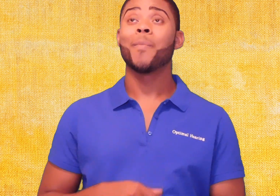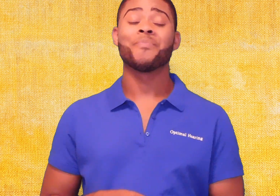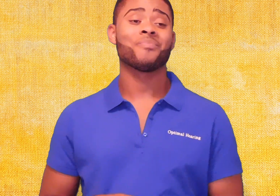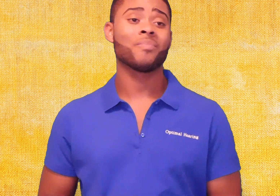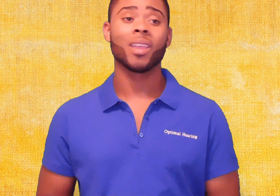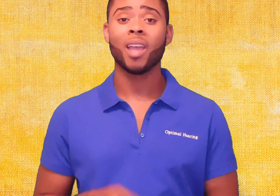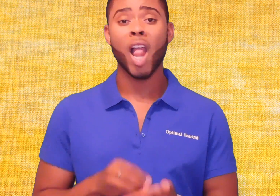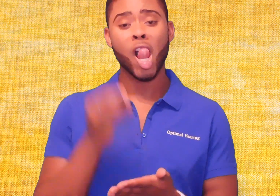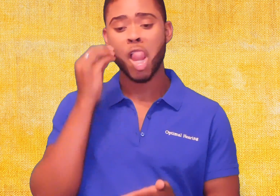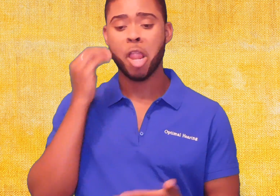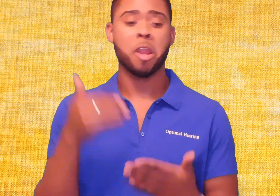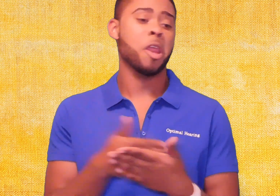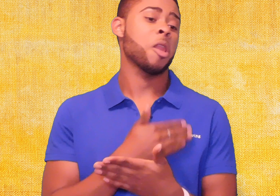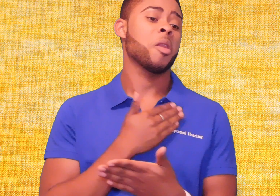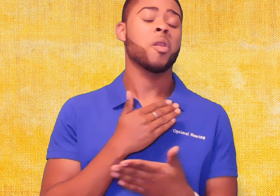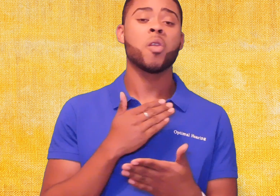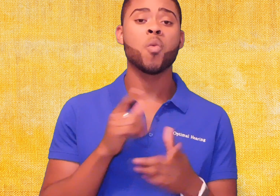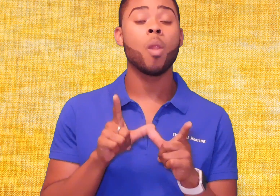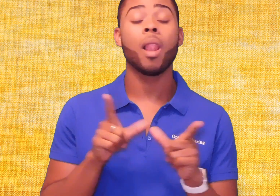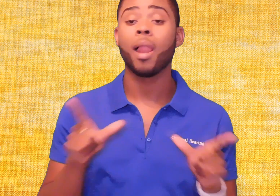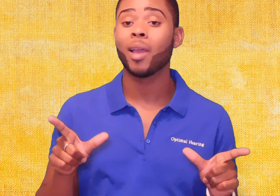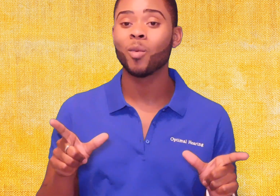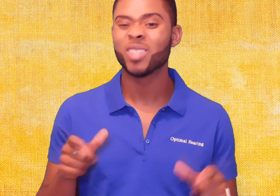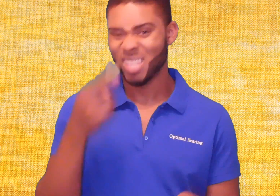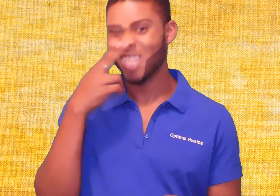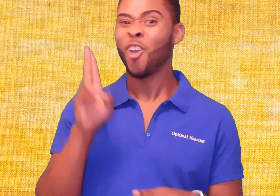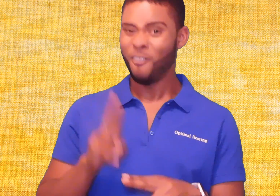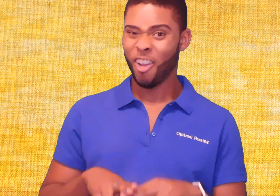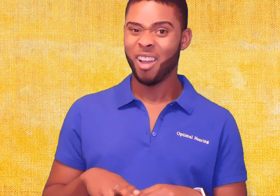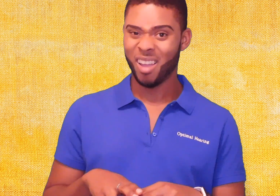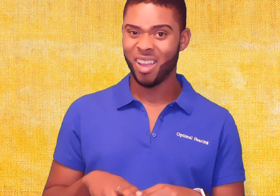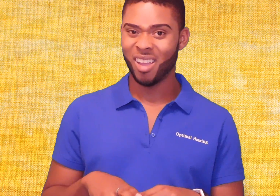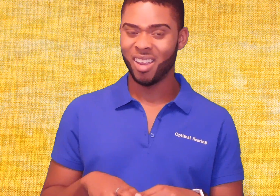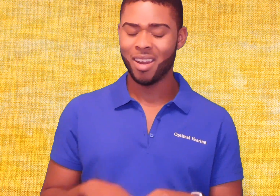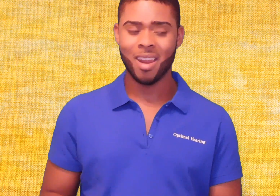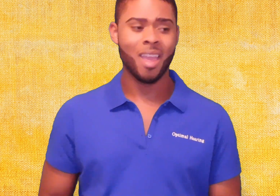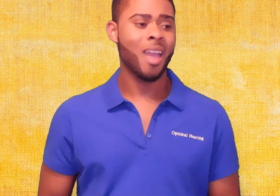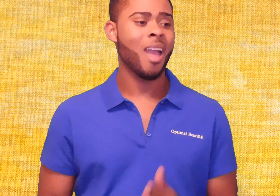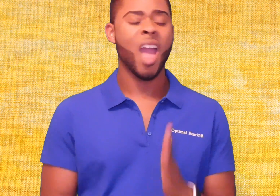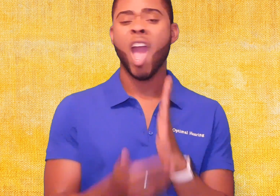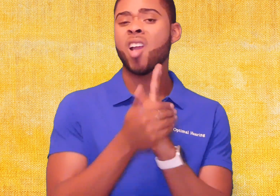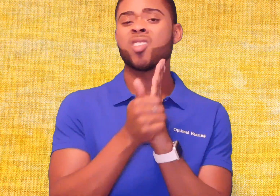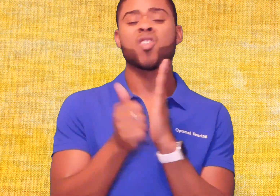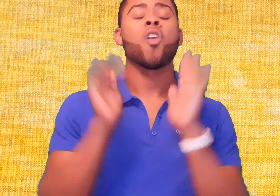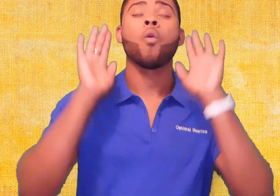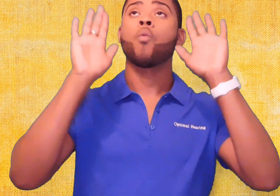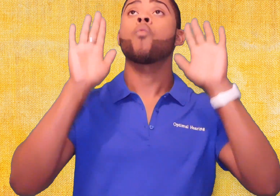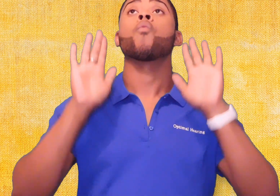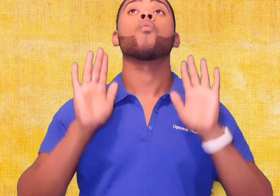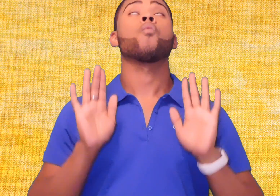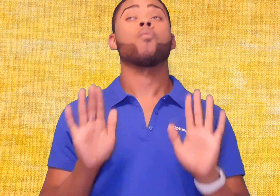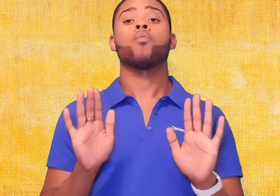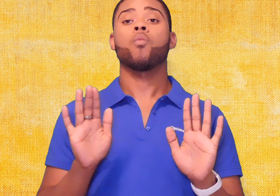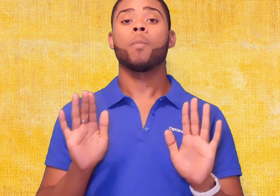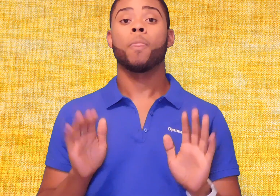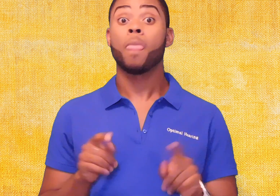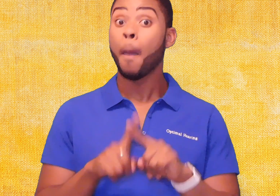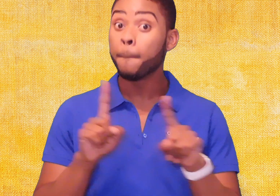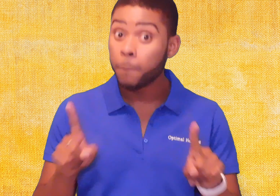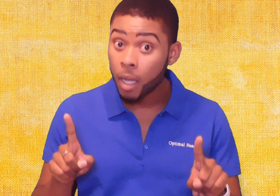Learning a new language, it's fun. It's also an excellent skill to add